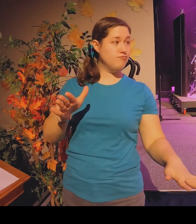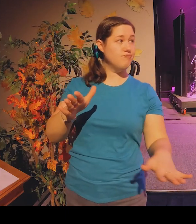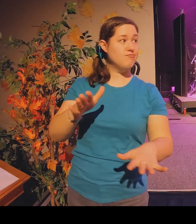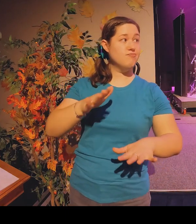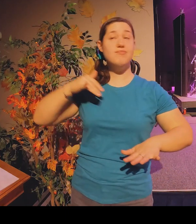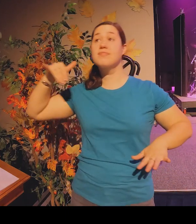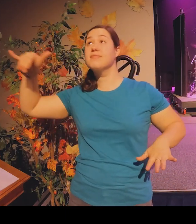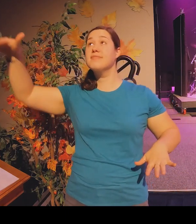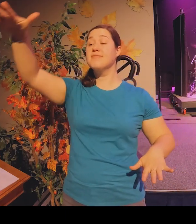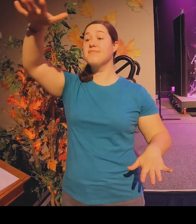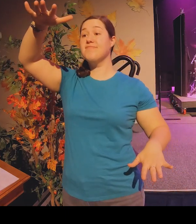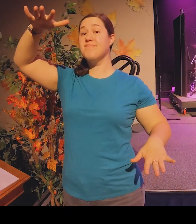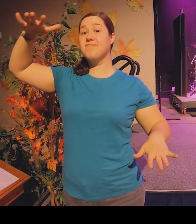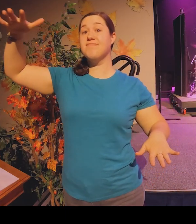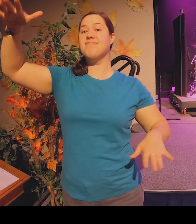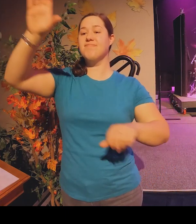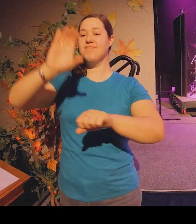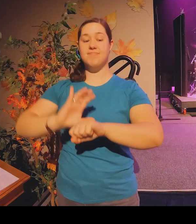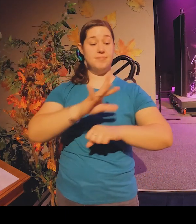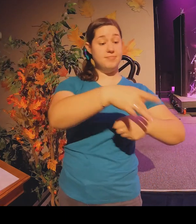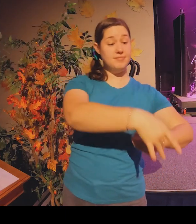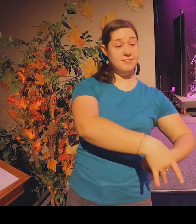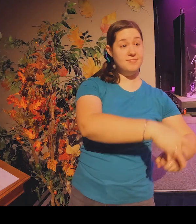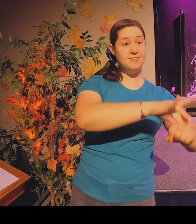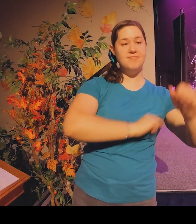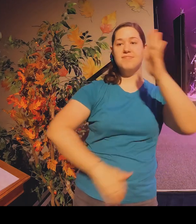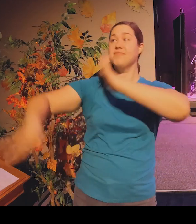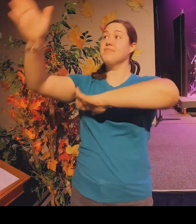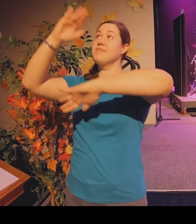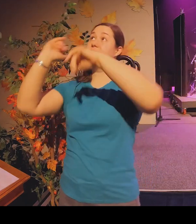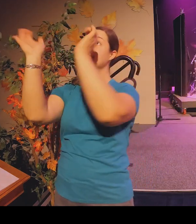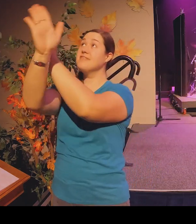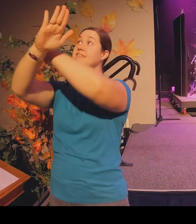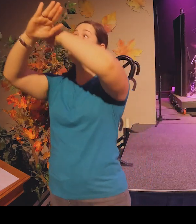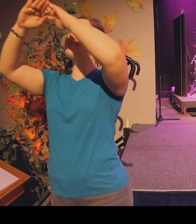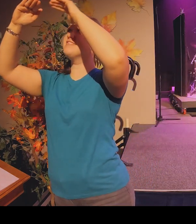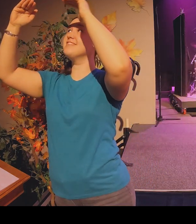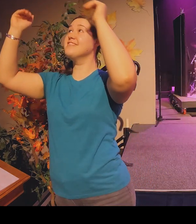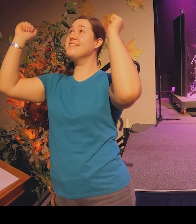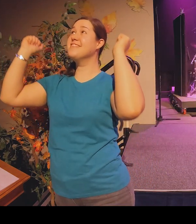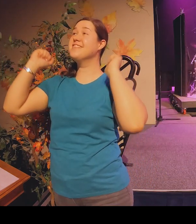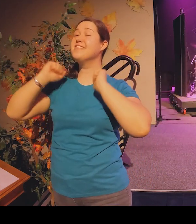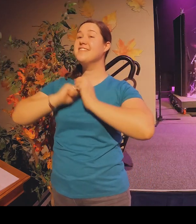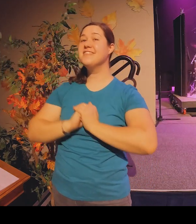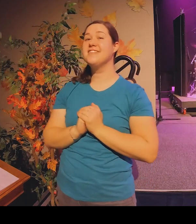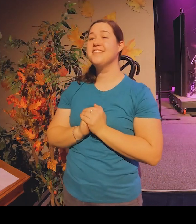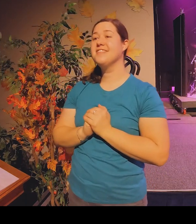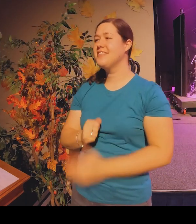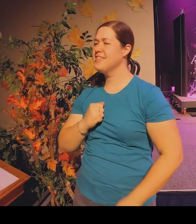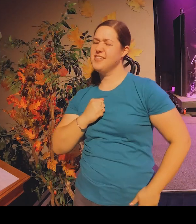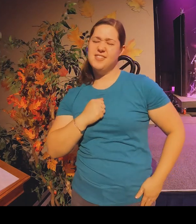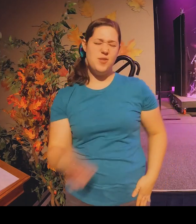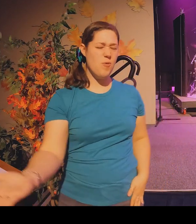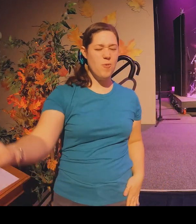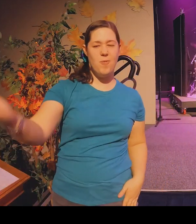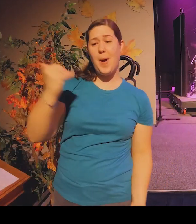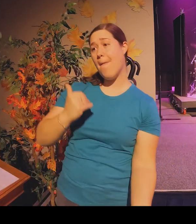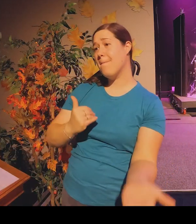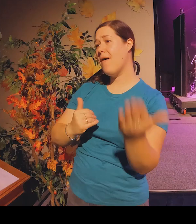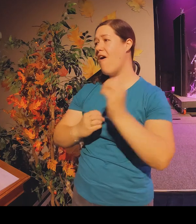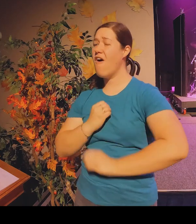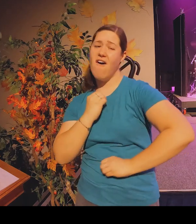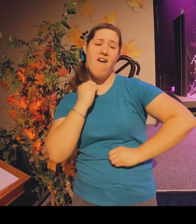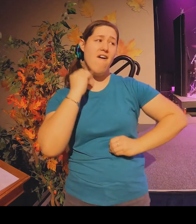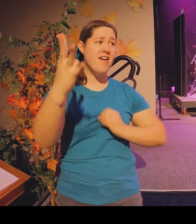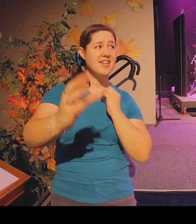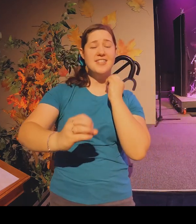saints below and saints above, the church in earth and heaven. Come on, church. So